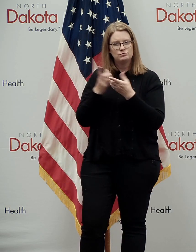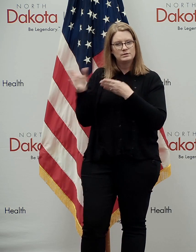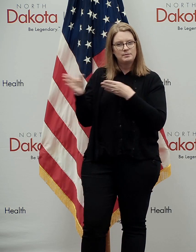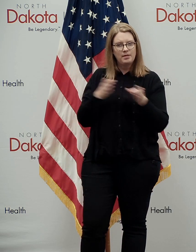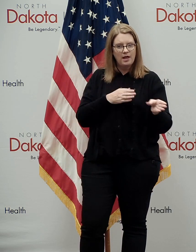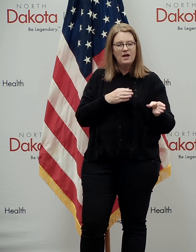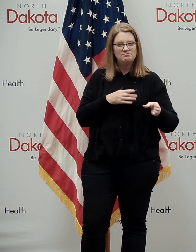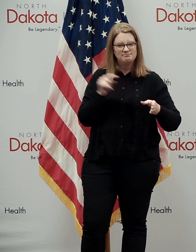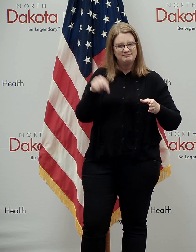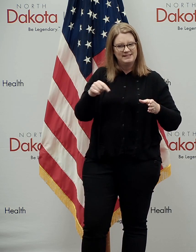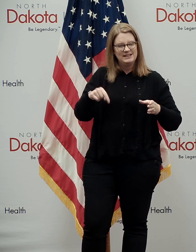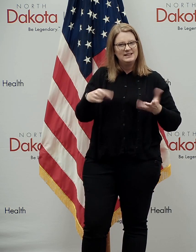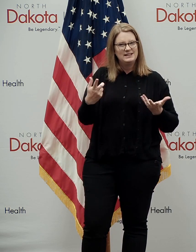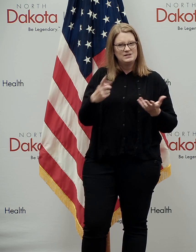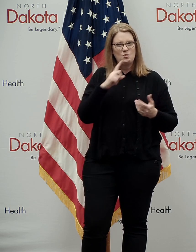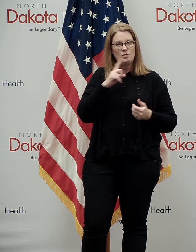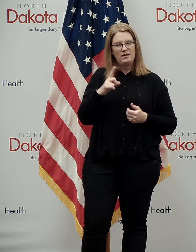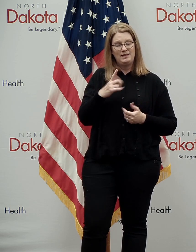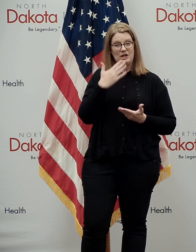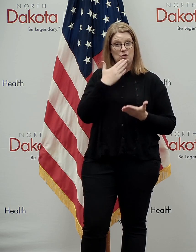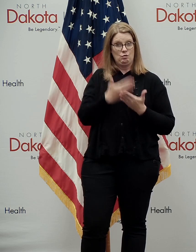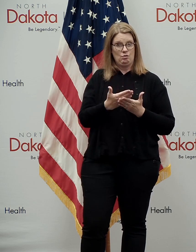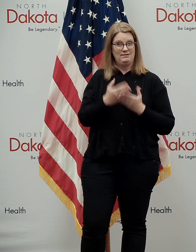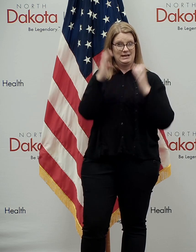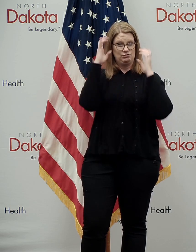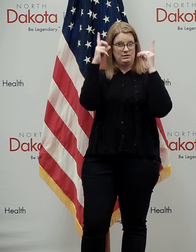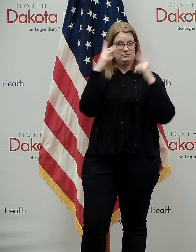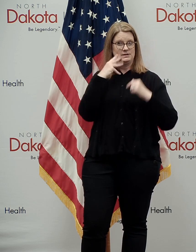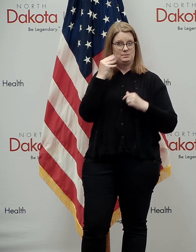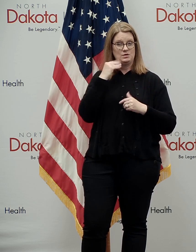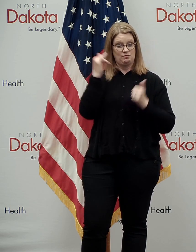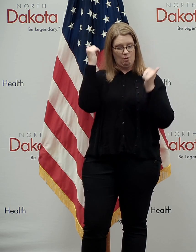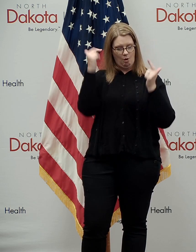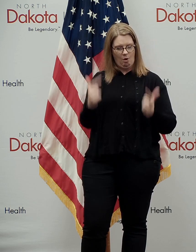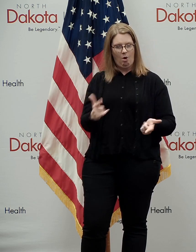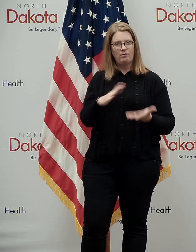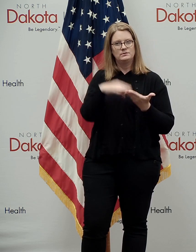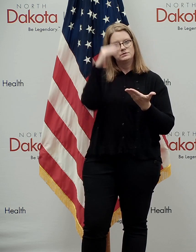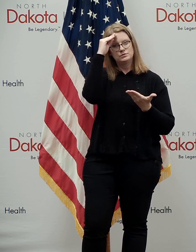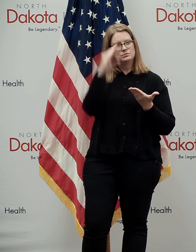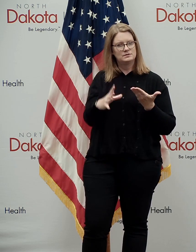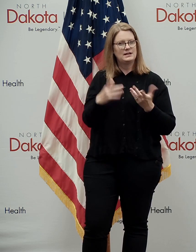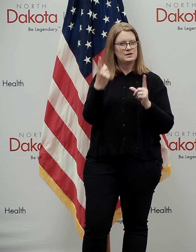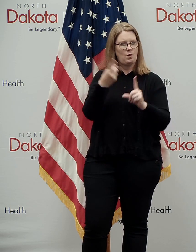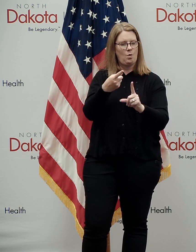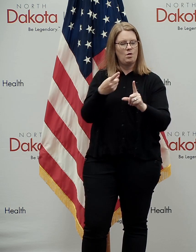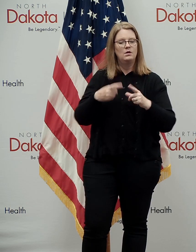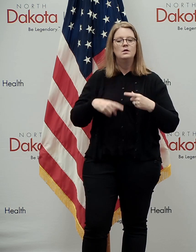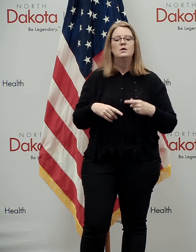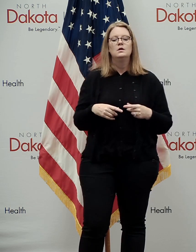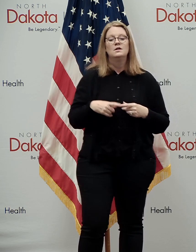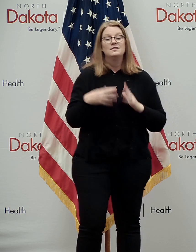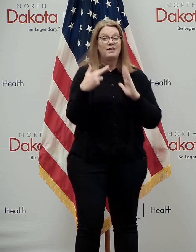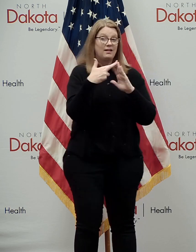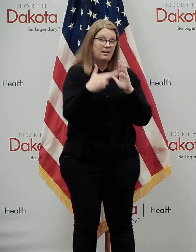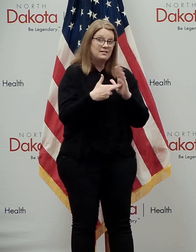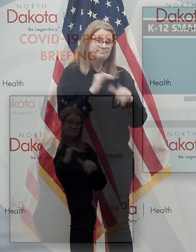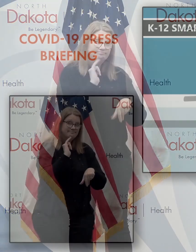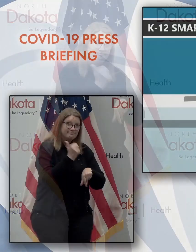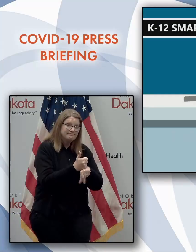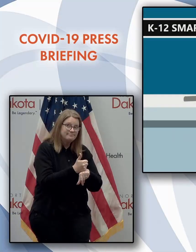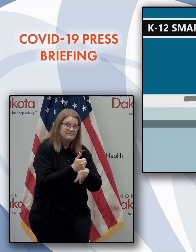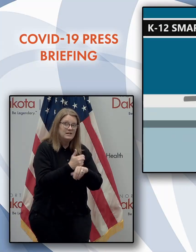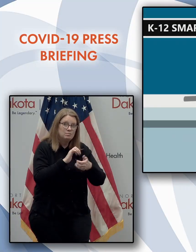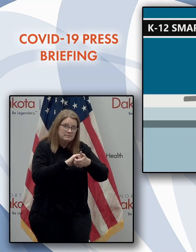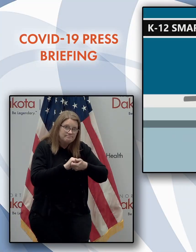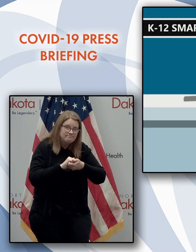have a safe, high quality, and great educational experience for all of our students. These guidelines were developed in collaboration